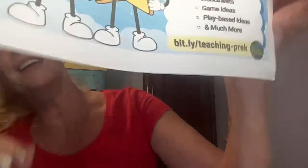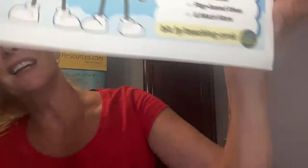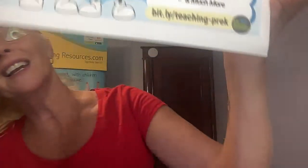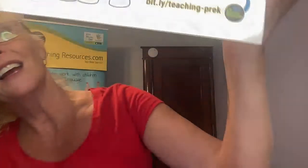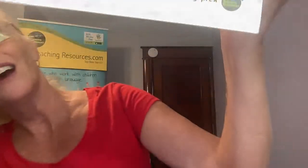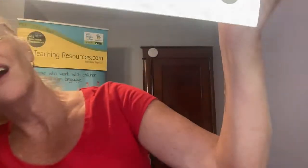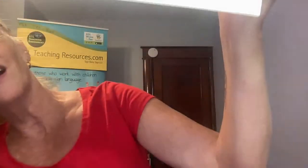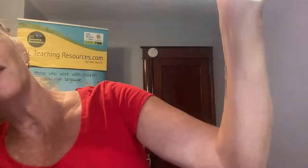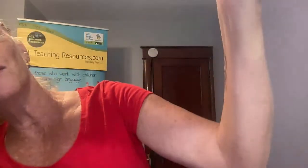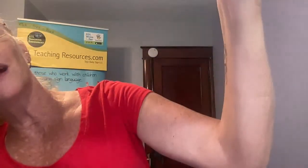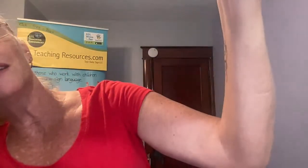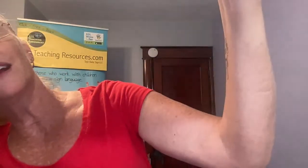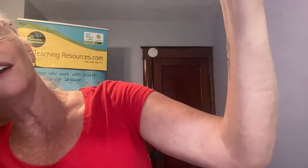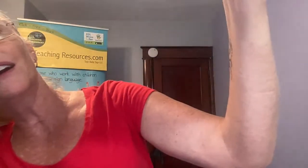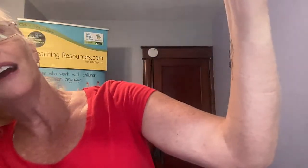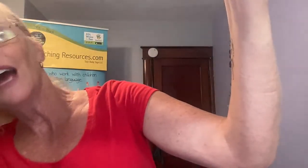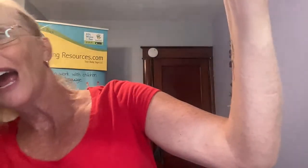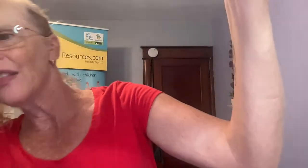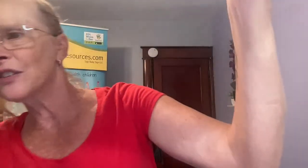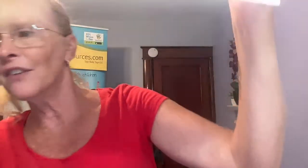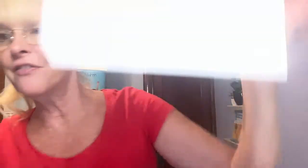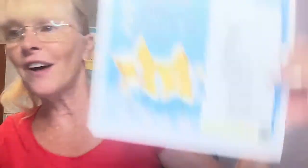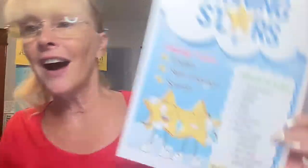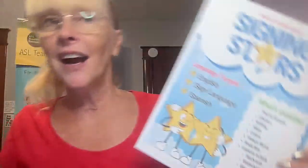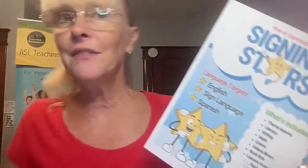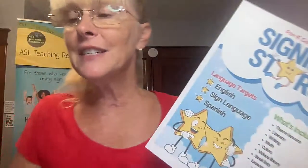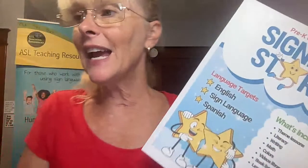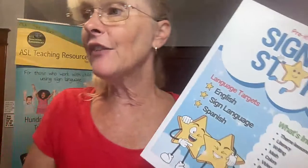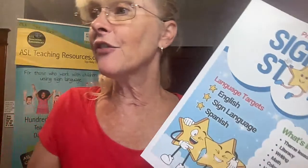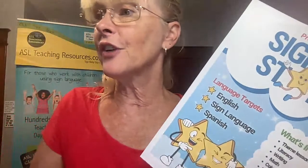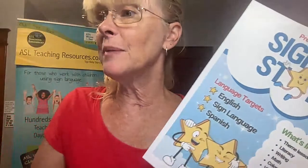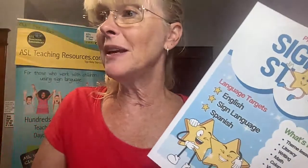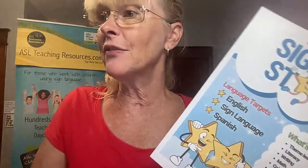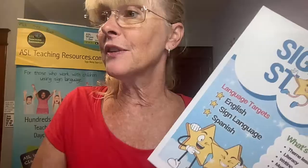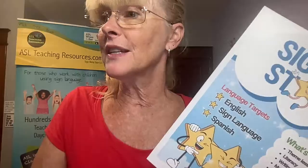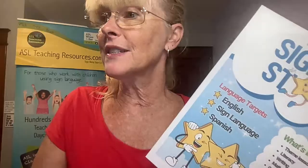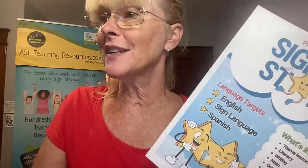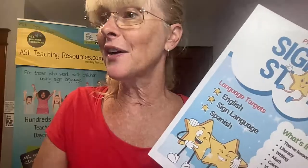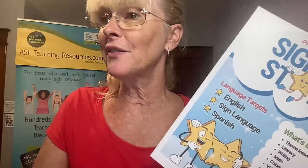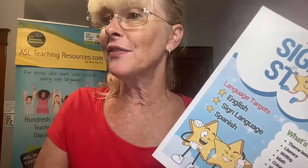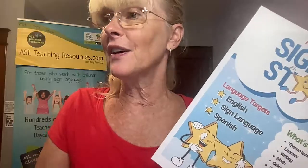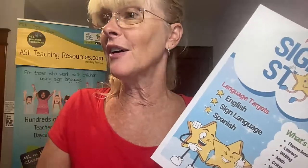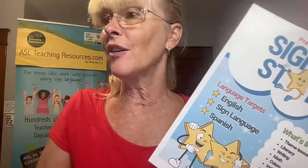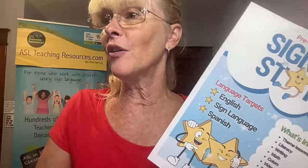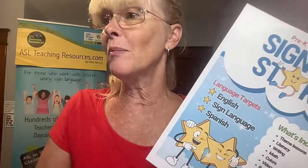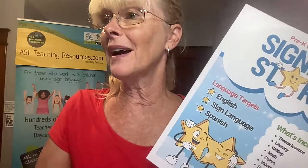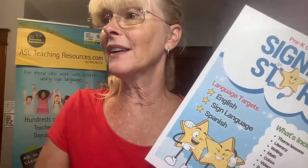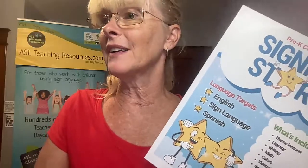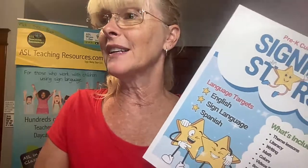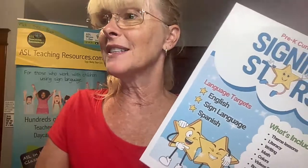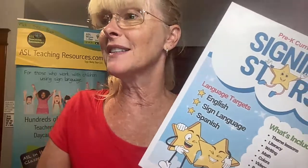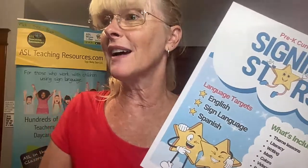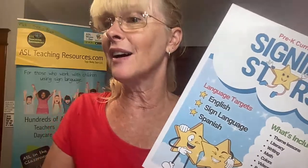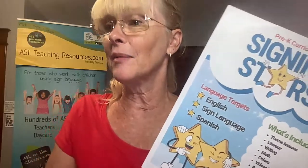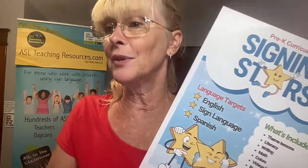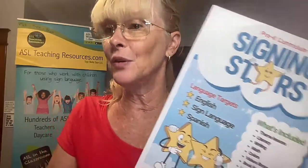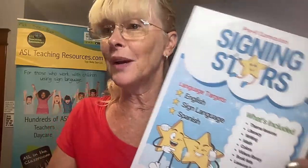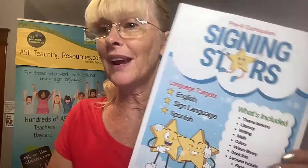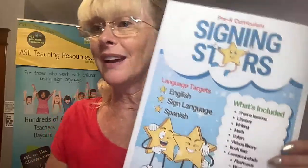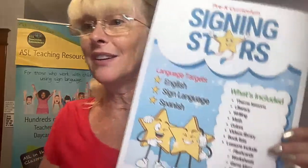it. All right, right there. And there's a 5-day freebie for this stuff. Oh my goodness. You're